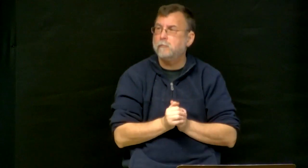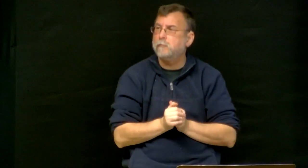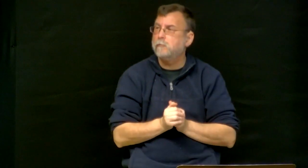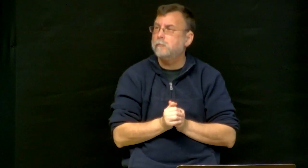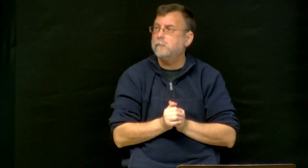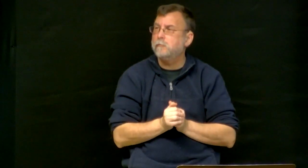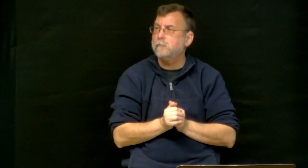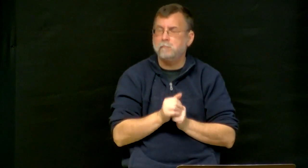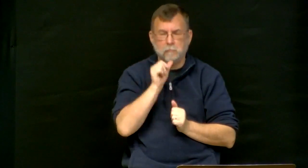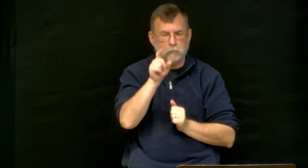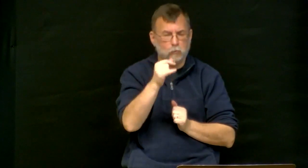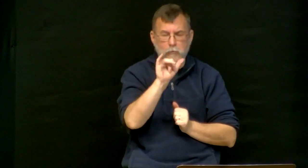possible here on earth.